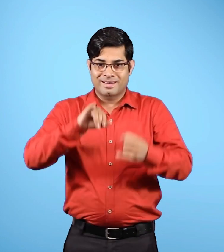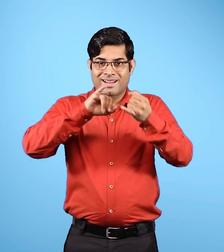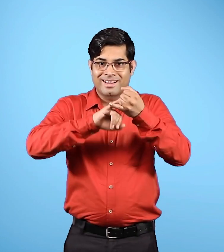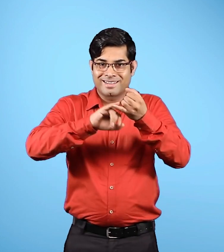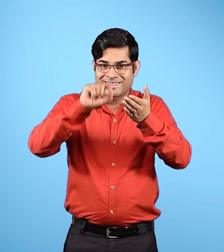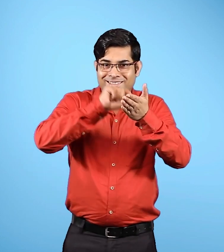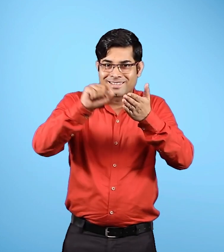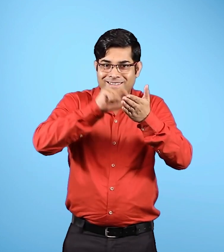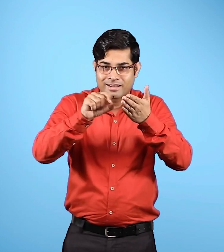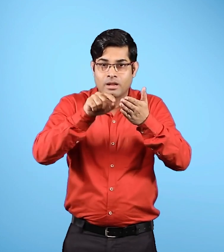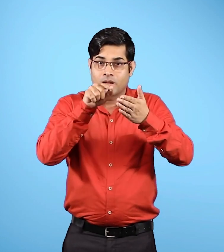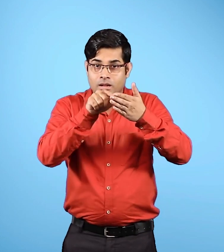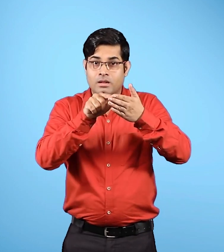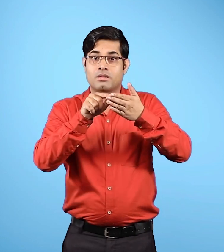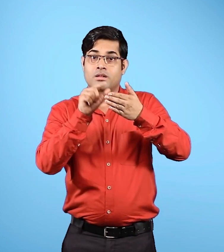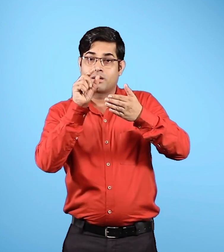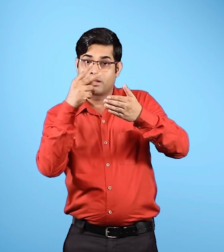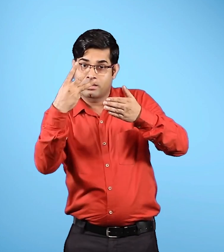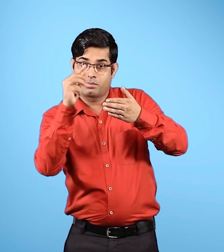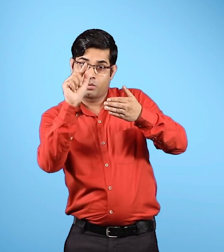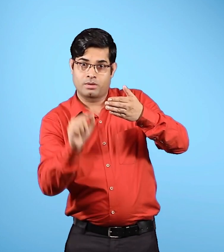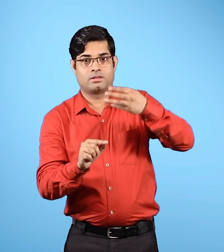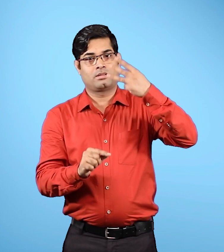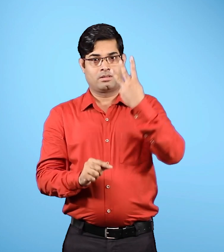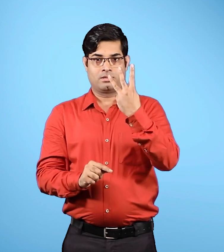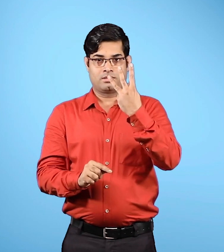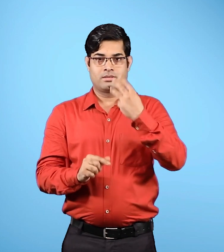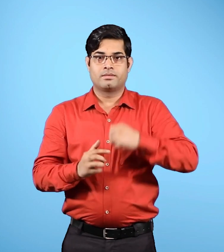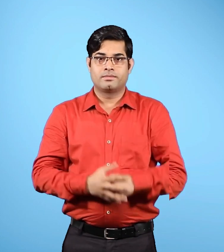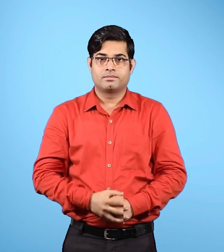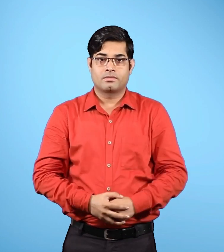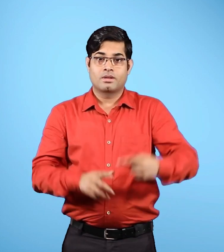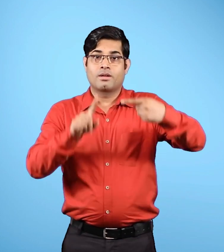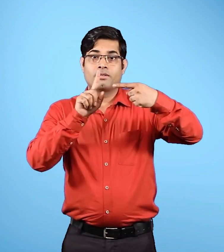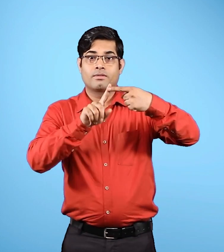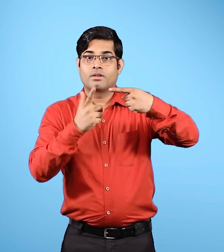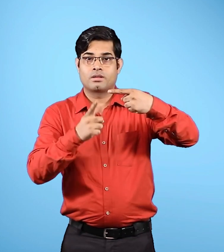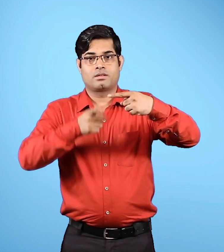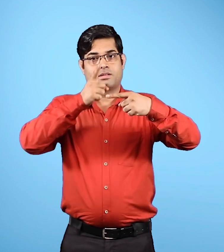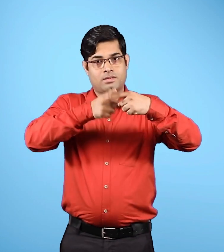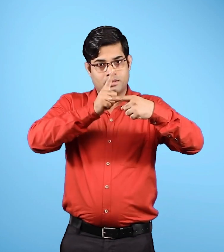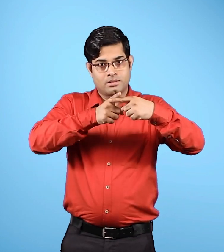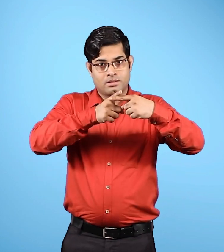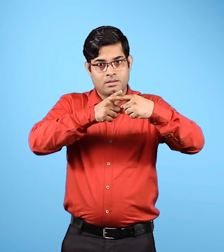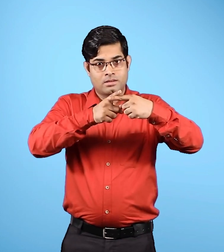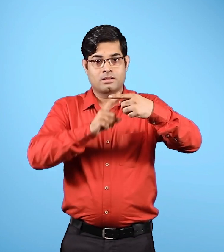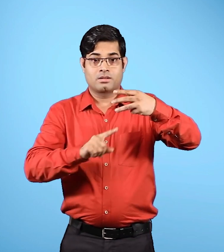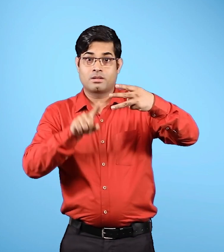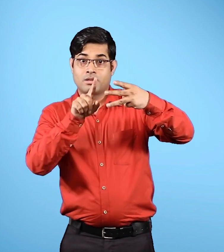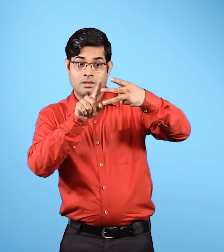And here, an inscribed stone was found which contained inscriptions in 3 different